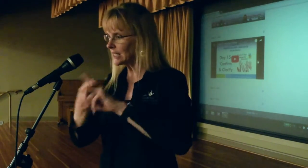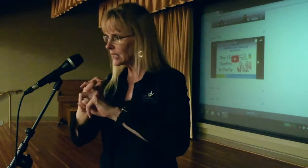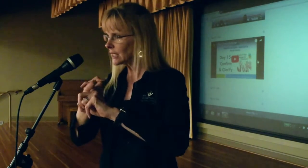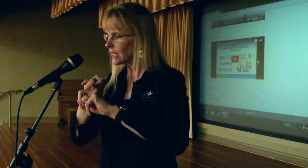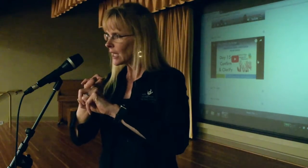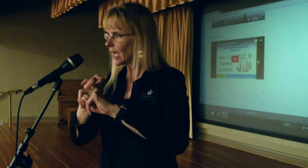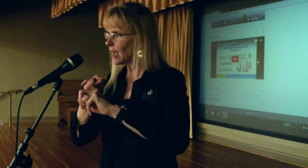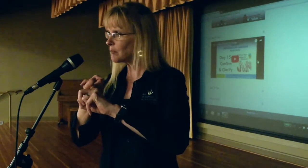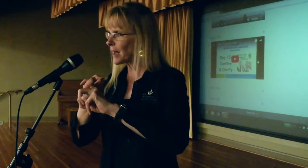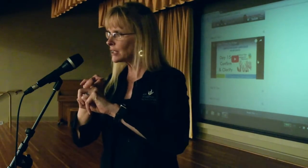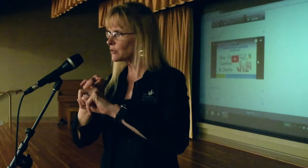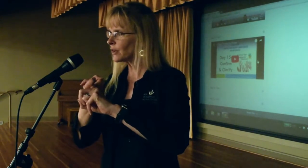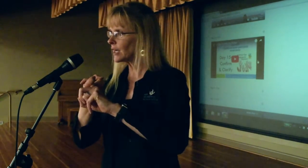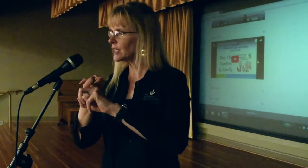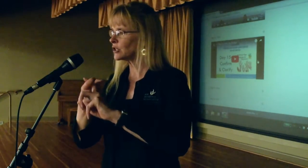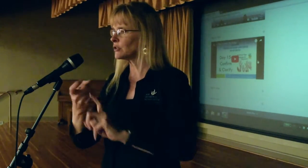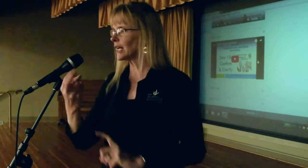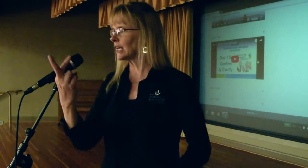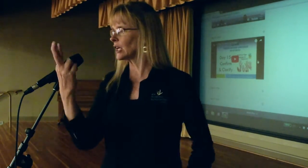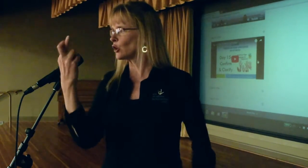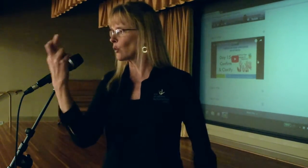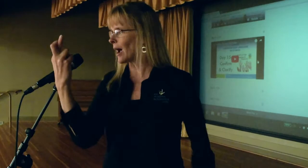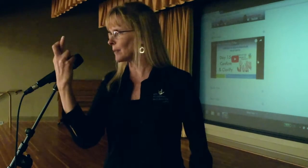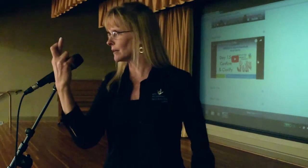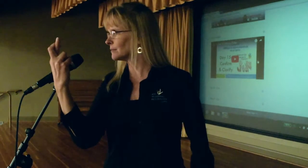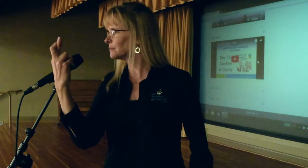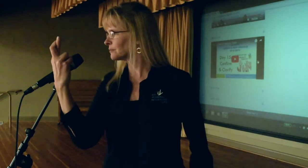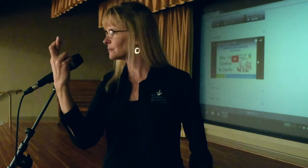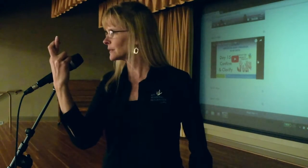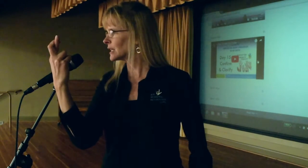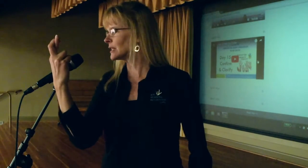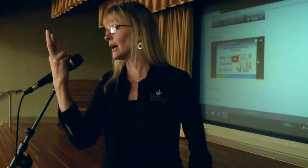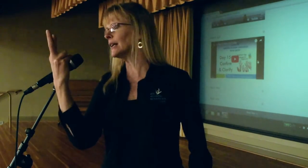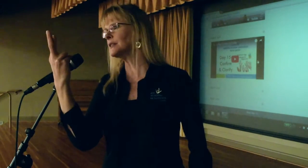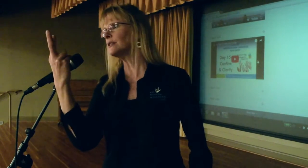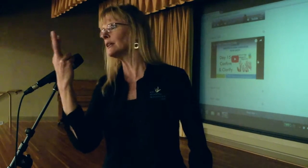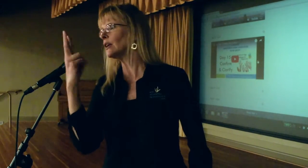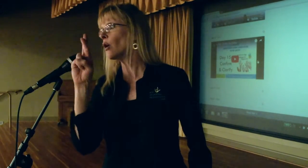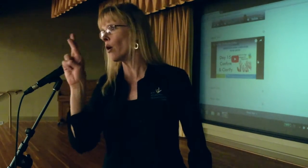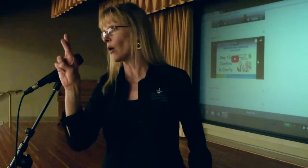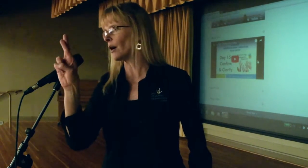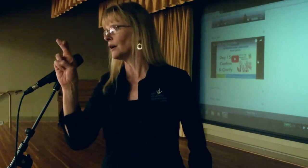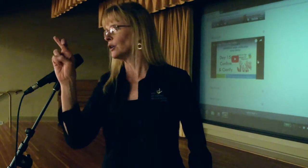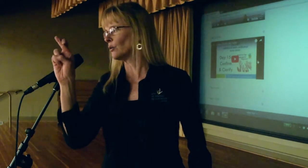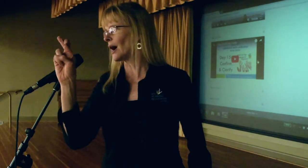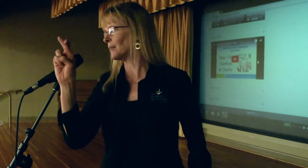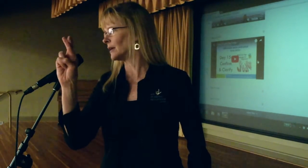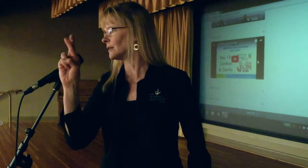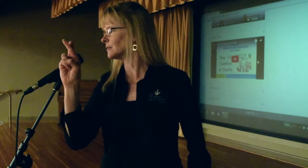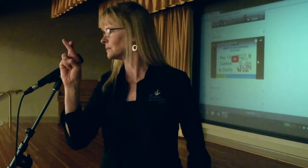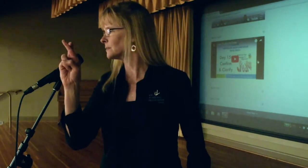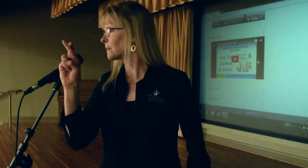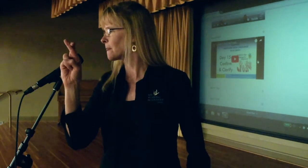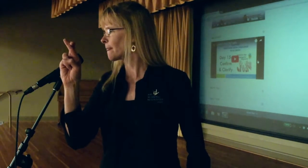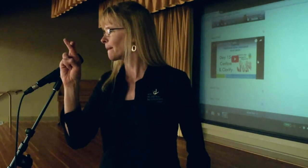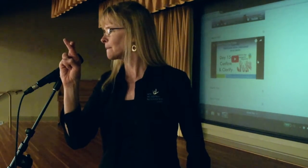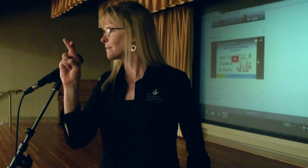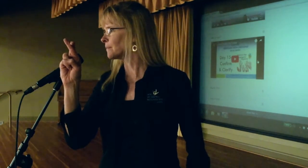Friend. And best friend is you take it and you wrap it. It's not necessarily the letter R, you wrap it.